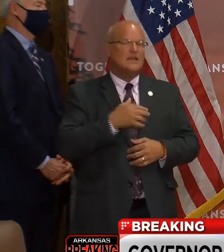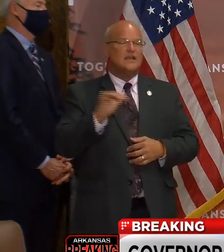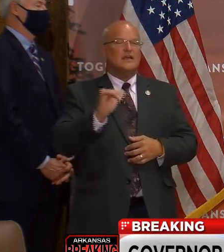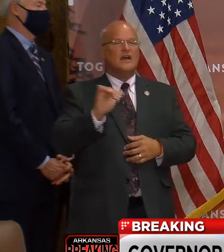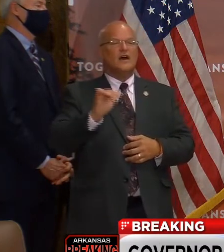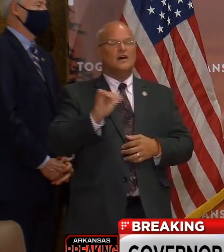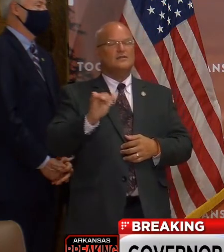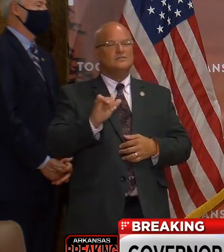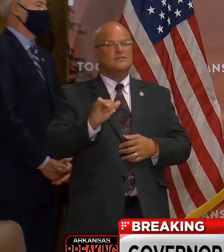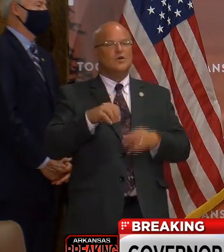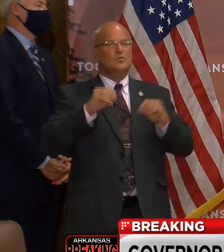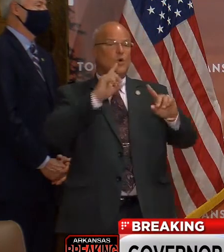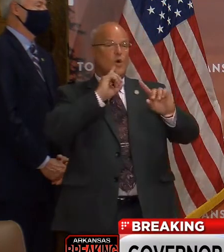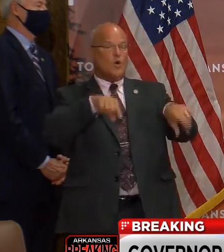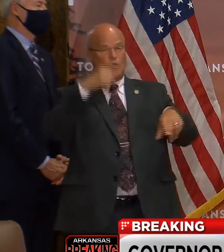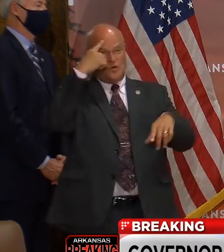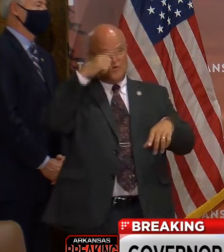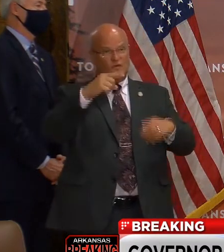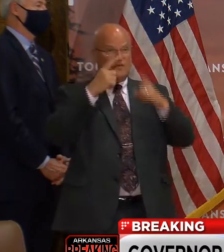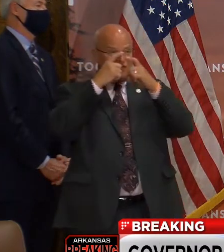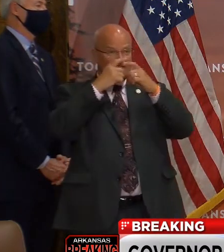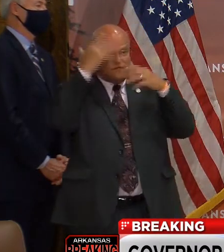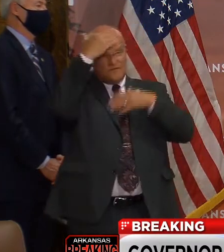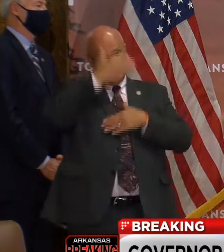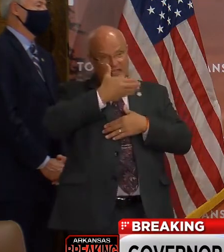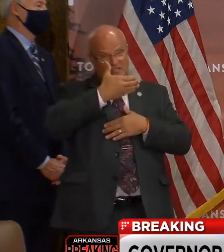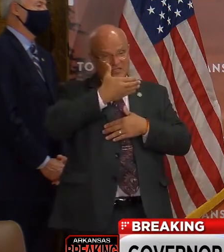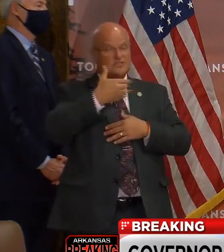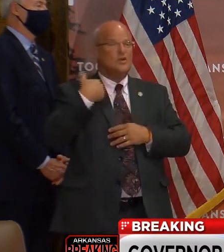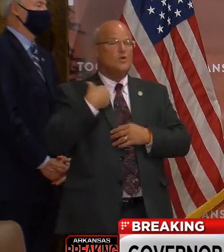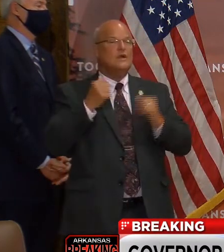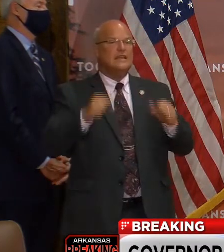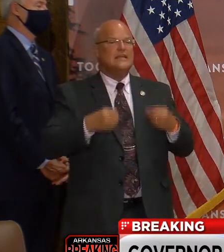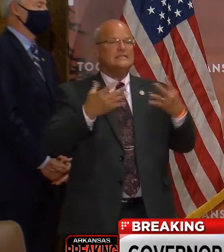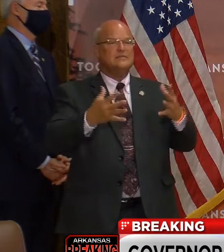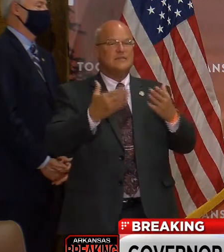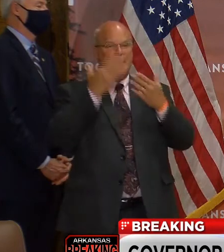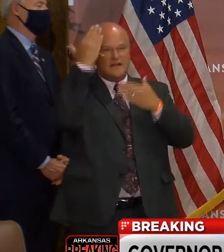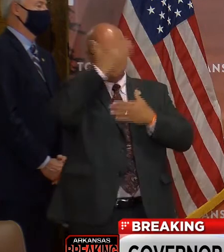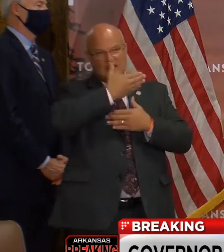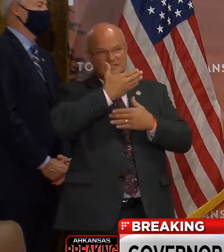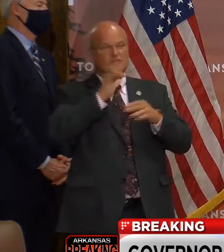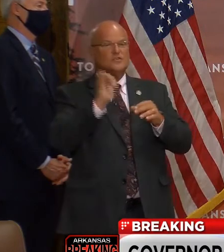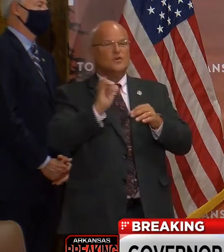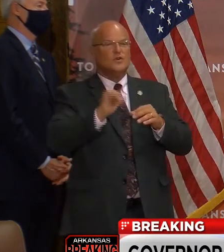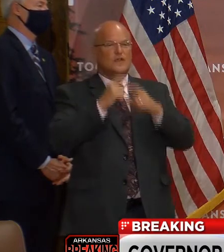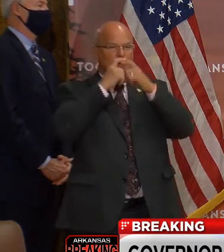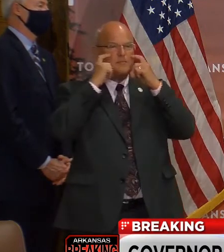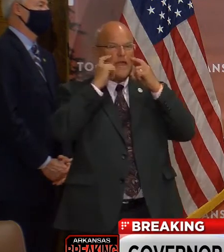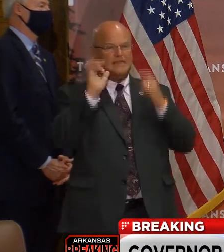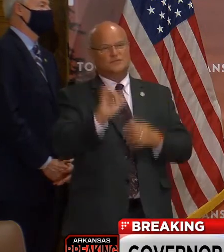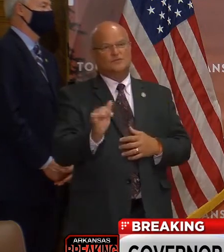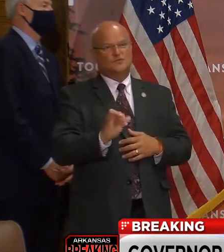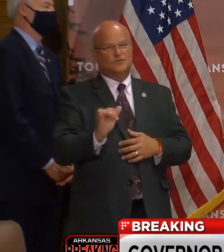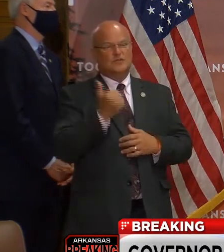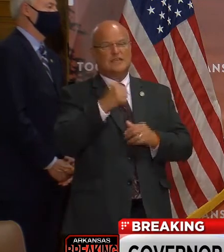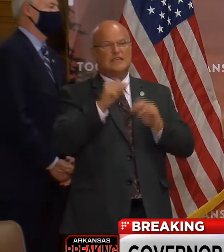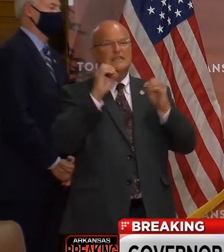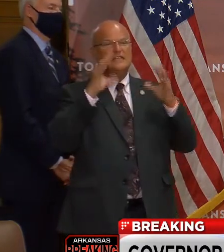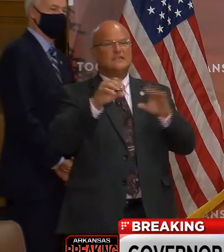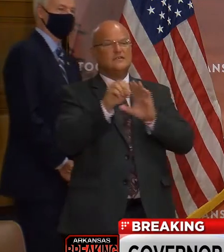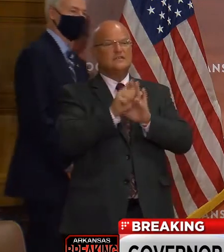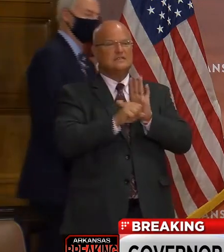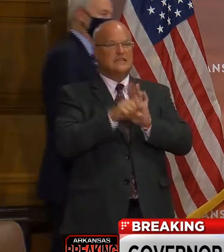are placing an order for face shields. So we would be able to supply a face shield in addition to those masks for any teacher in the state that would need